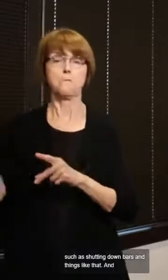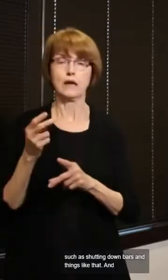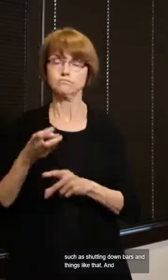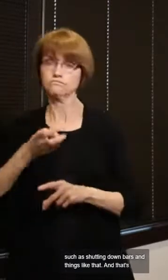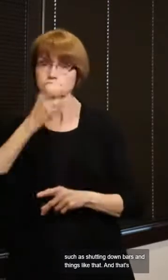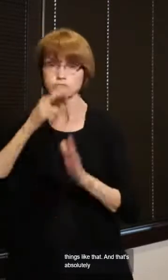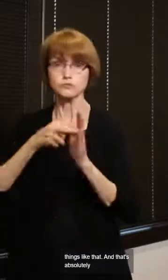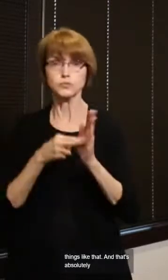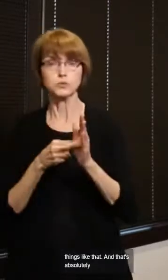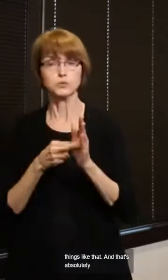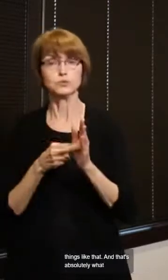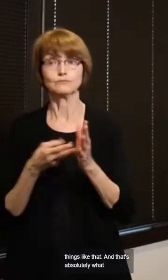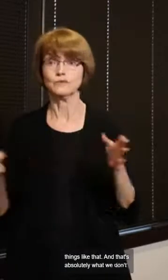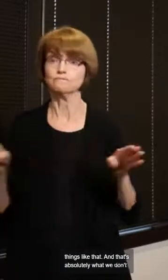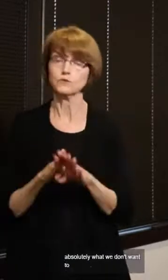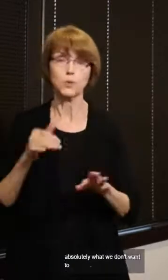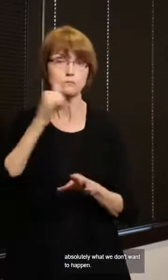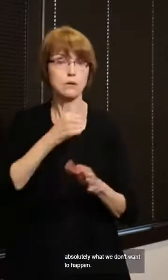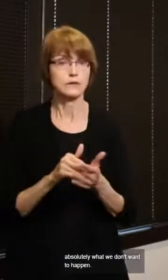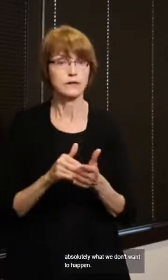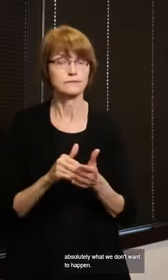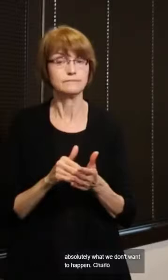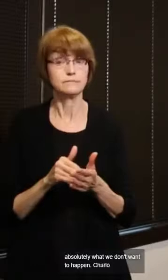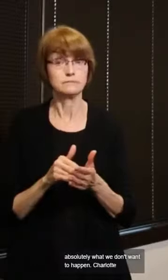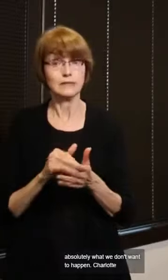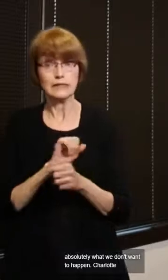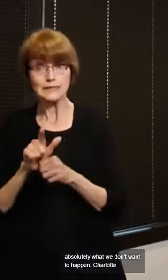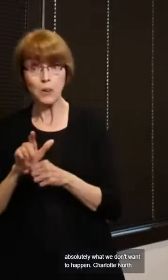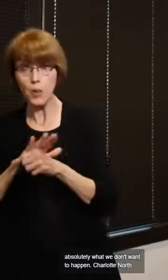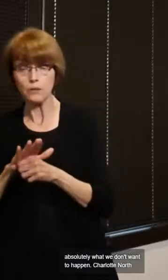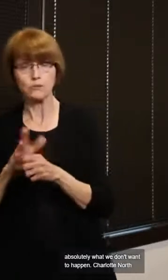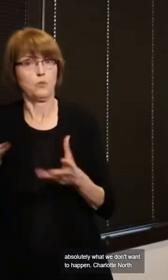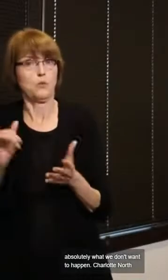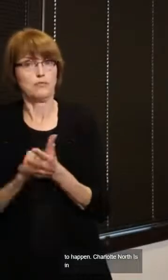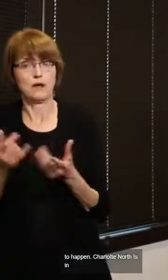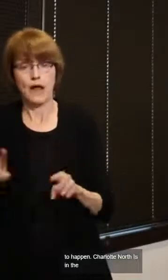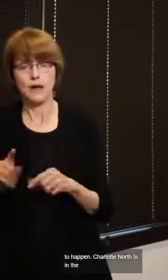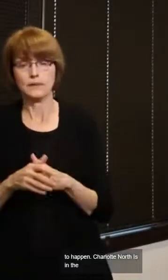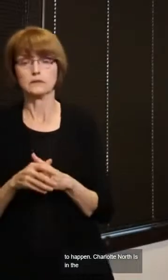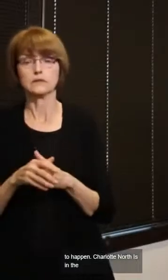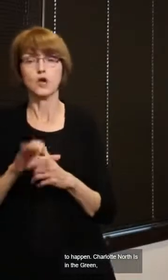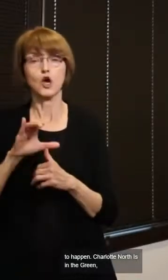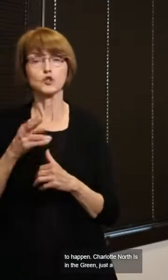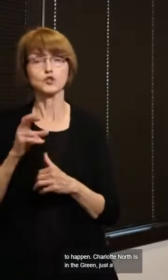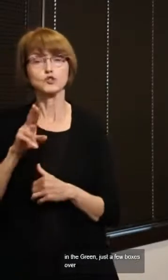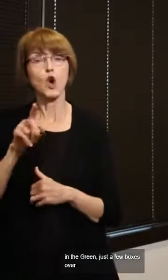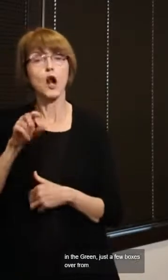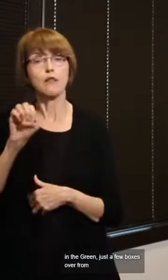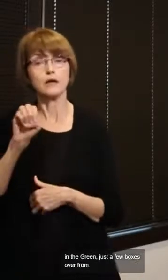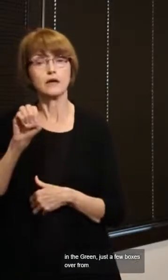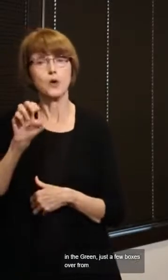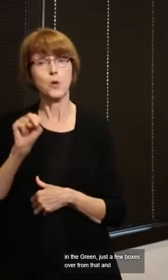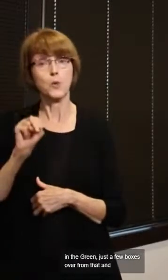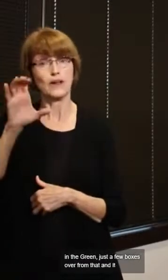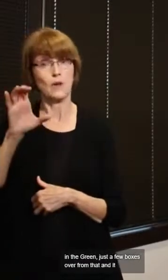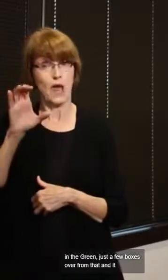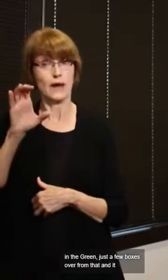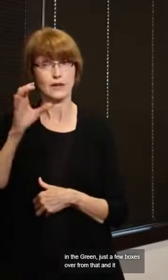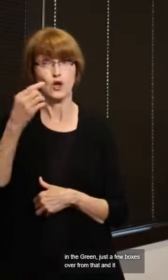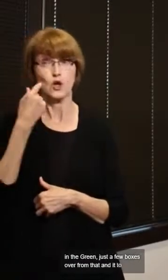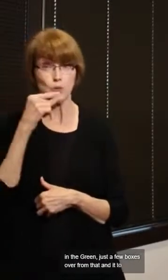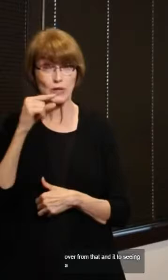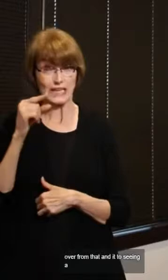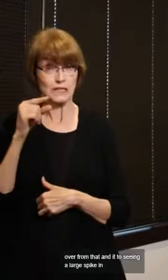And that's absolutely what we don't want to happen. Charlotte, North Carolina is in the green, just a few boxes over from that, and it too is seeing a